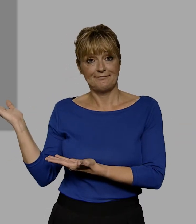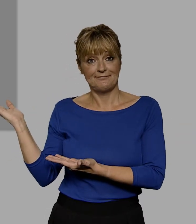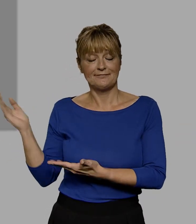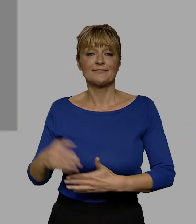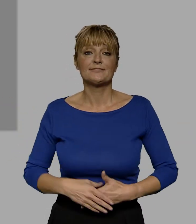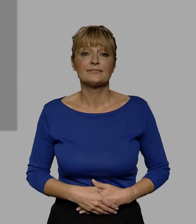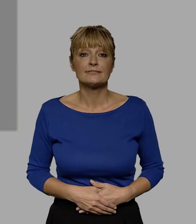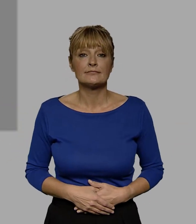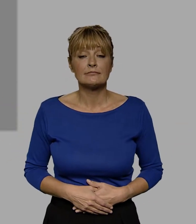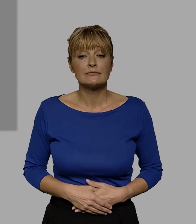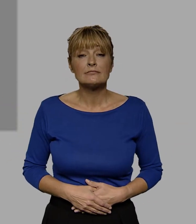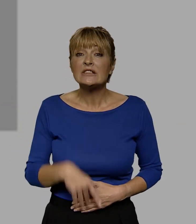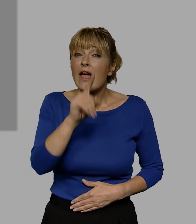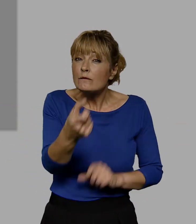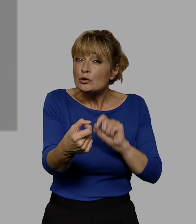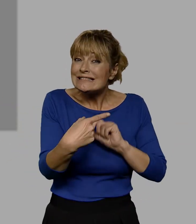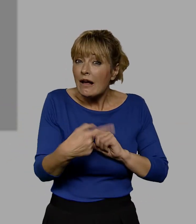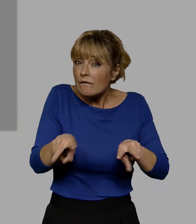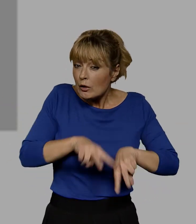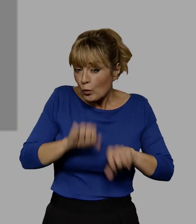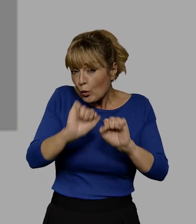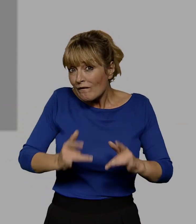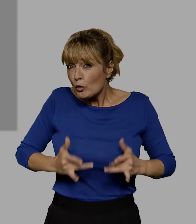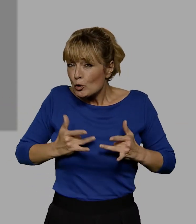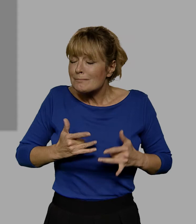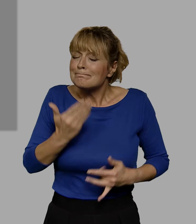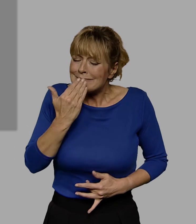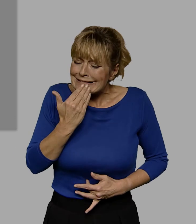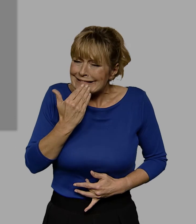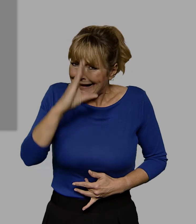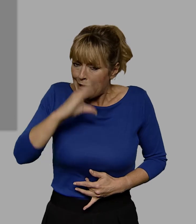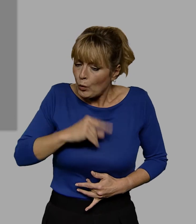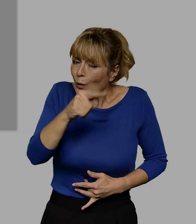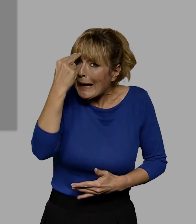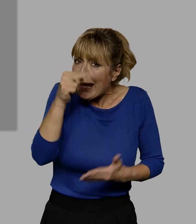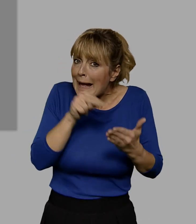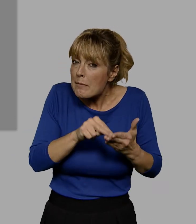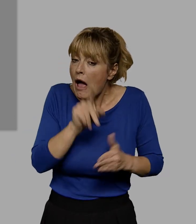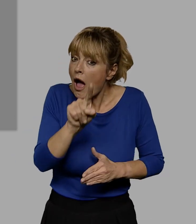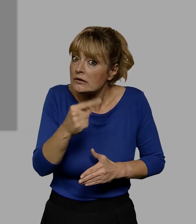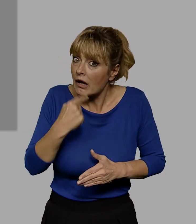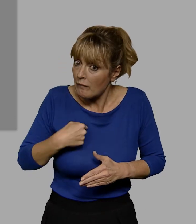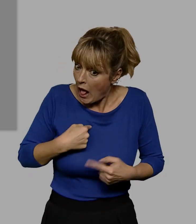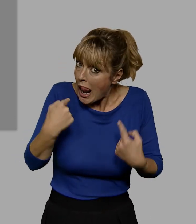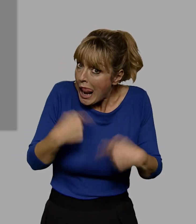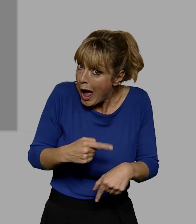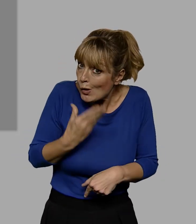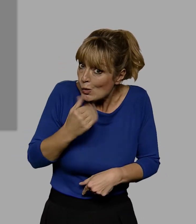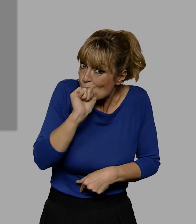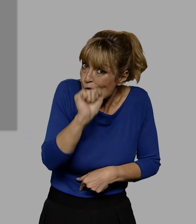communications@spso.org.uk. If you send us a video with your views, please give us your name and tell us if we can use what you say to help